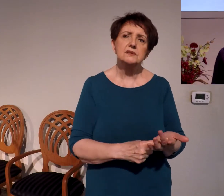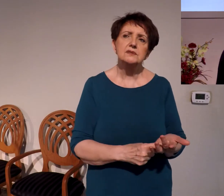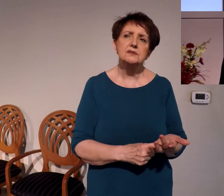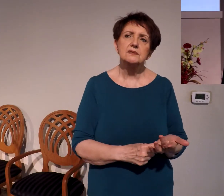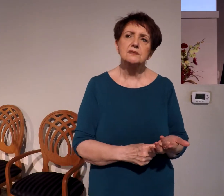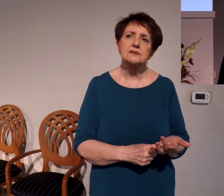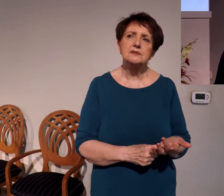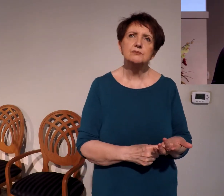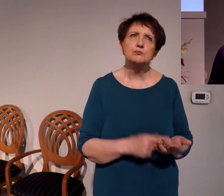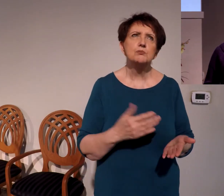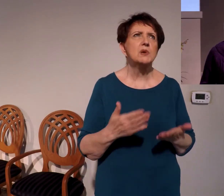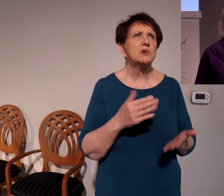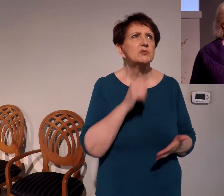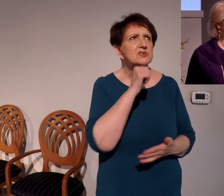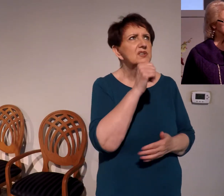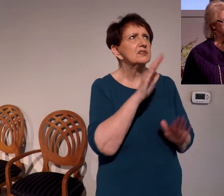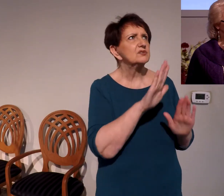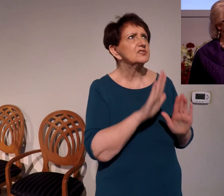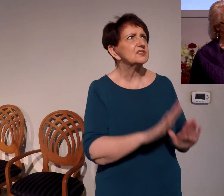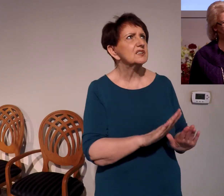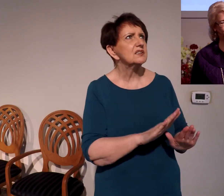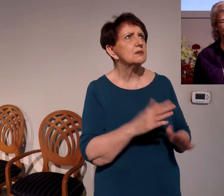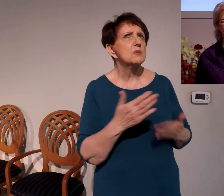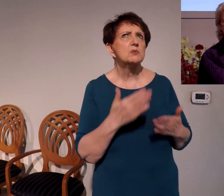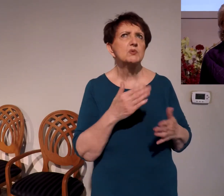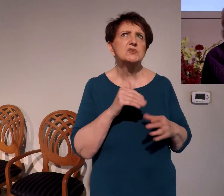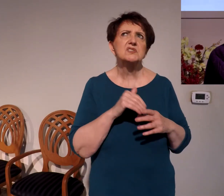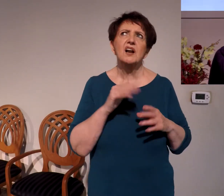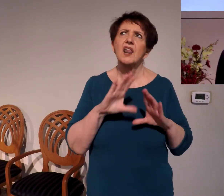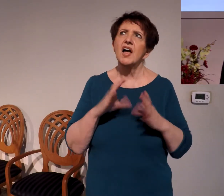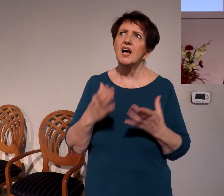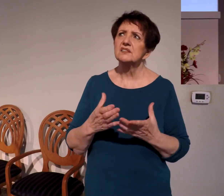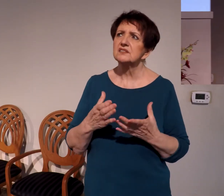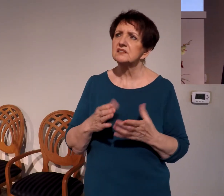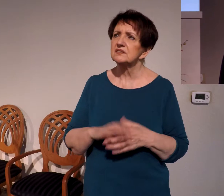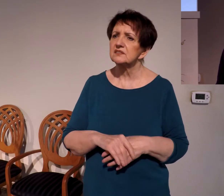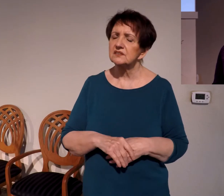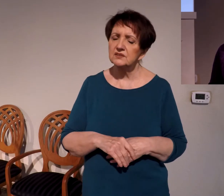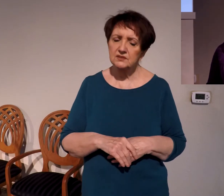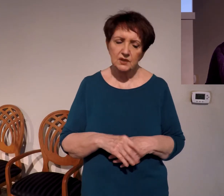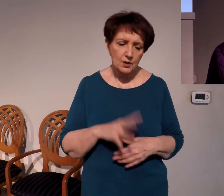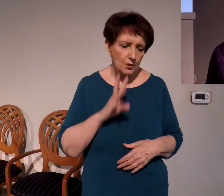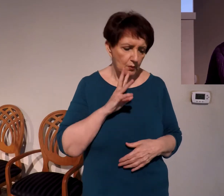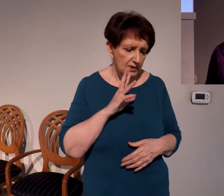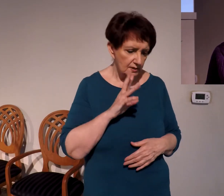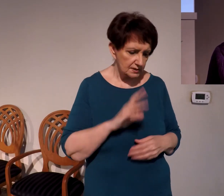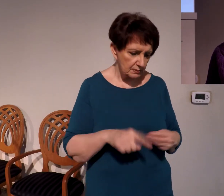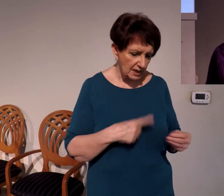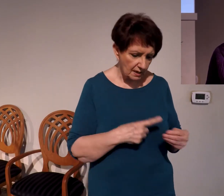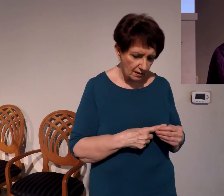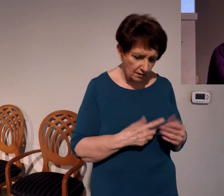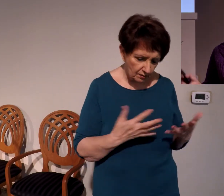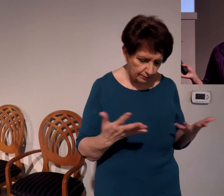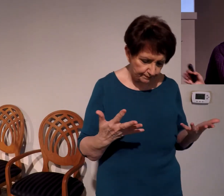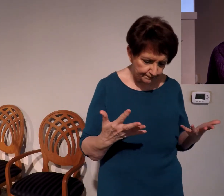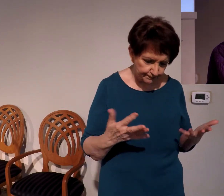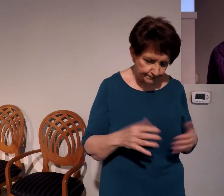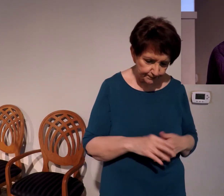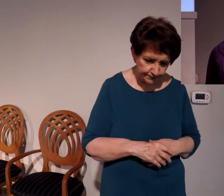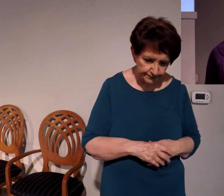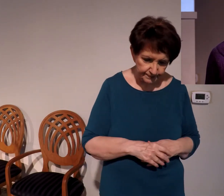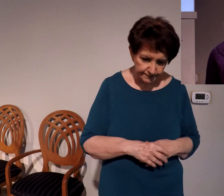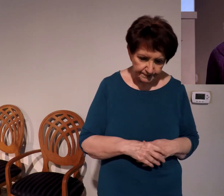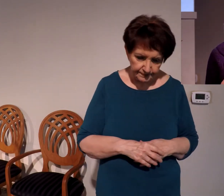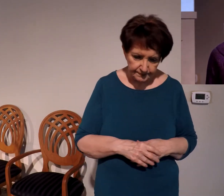maybe this wasn't on a Sunday, maybe this was in a class. We talked about somewhere in the last